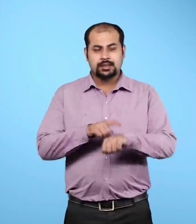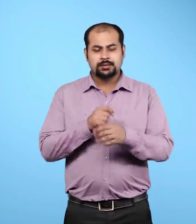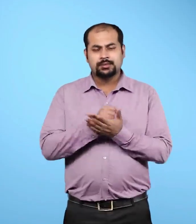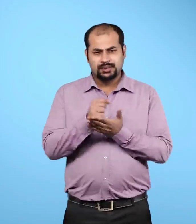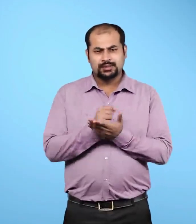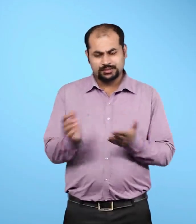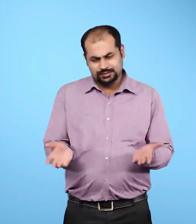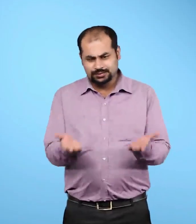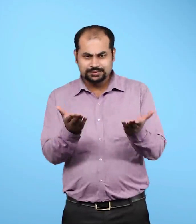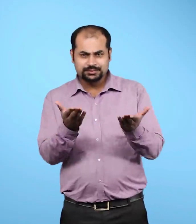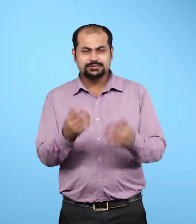Practice time.